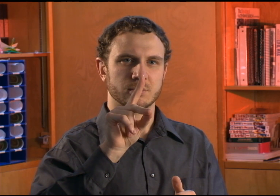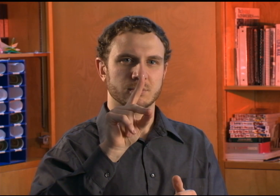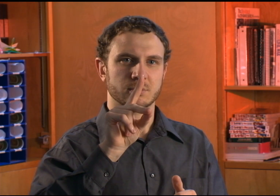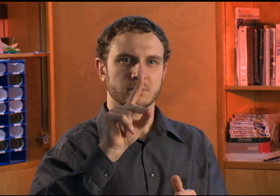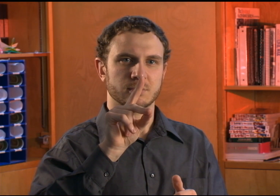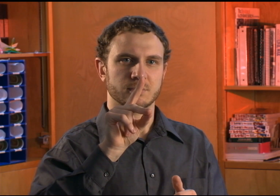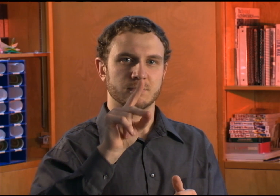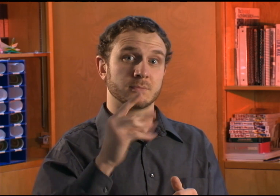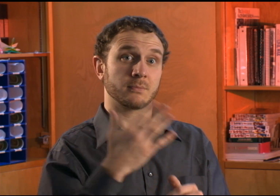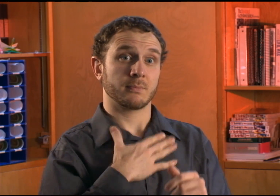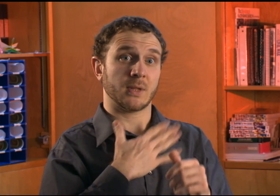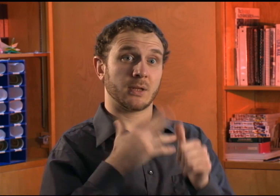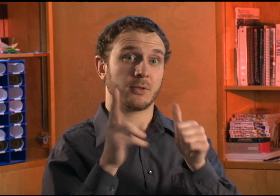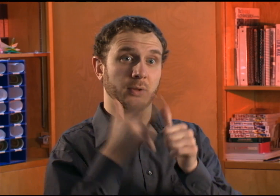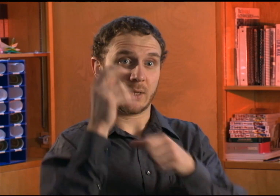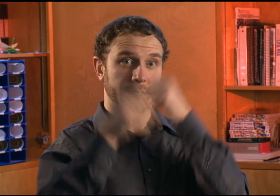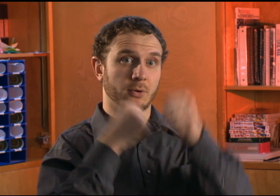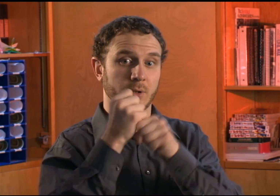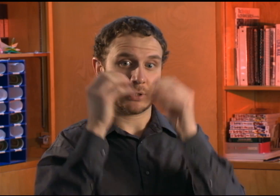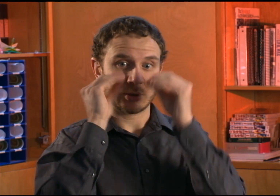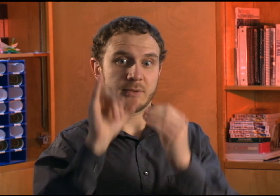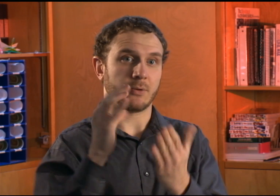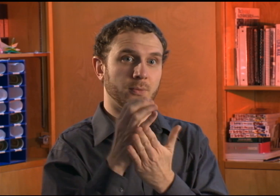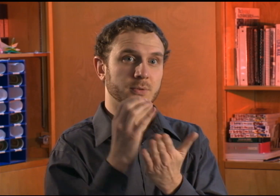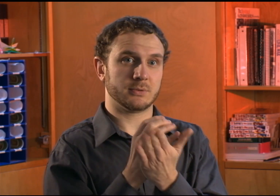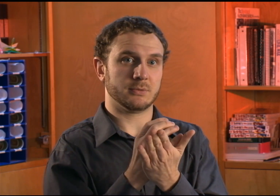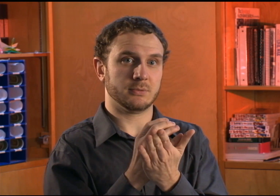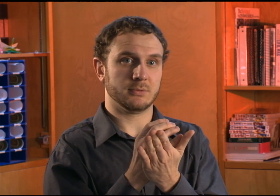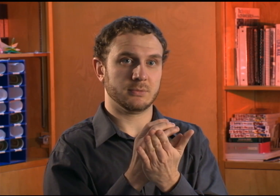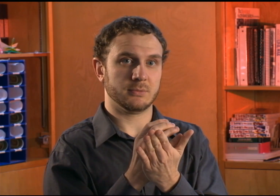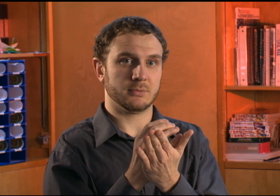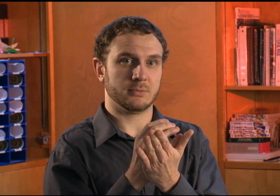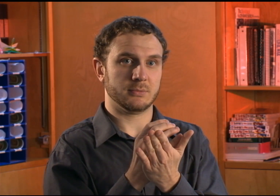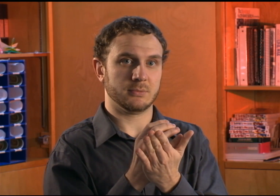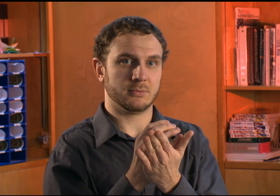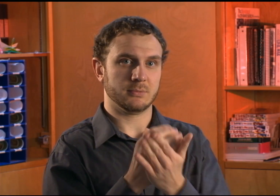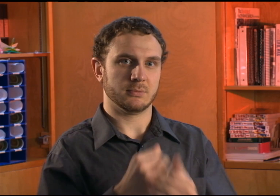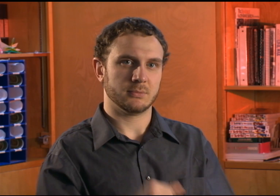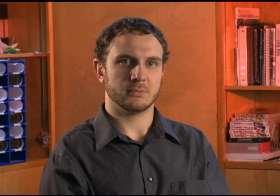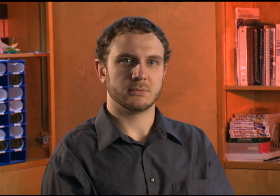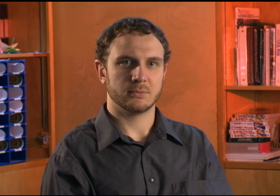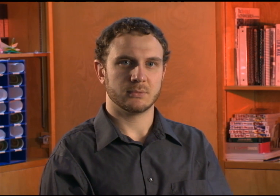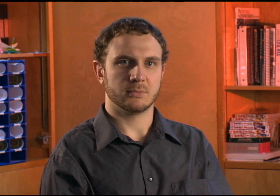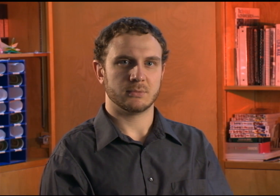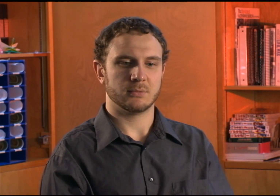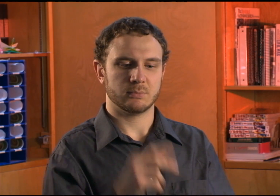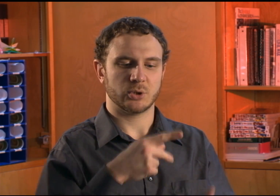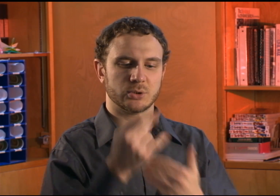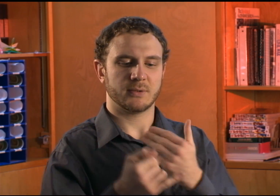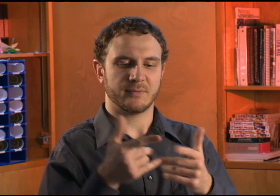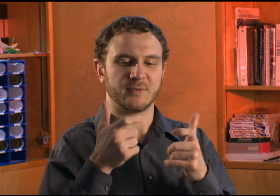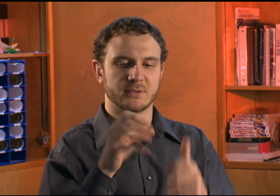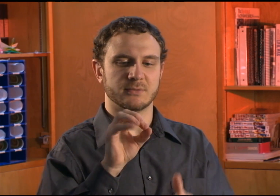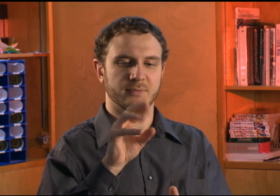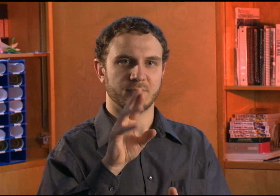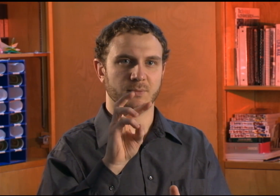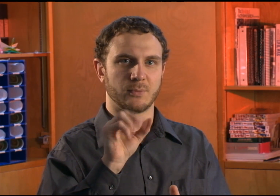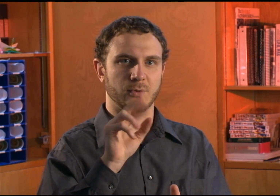Technical Institute for the Deaf. And the program is called Fast Forward.